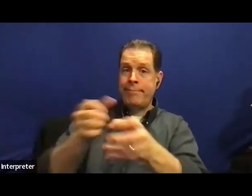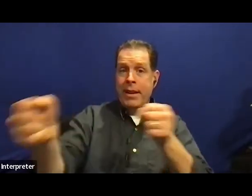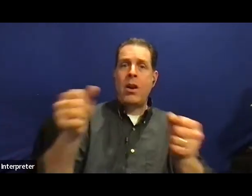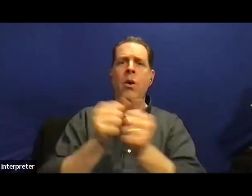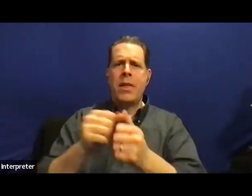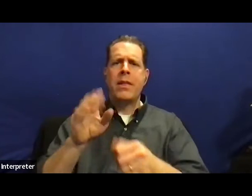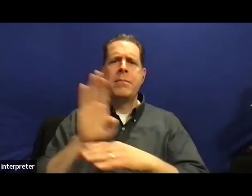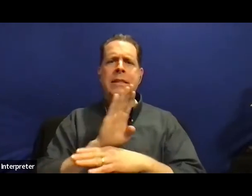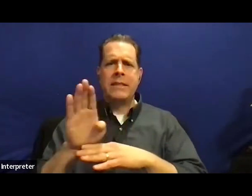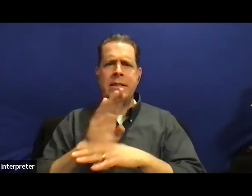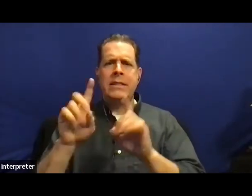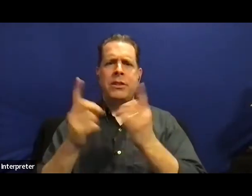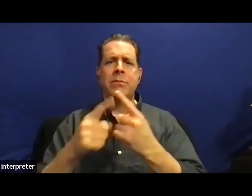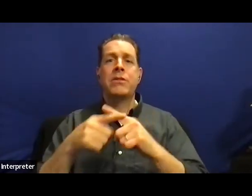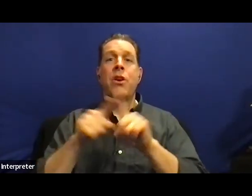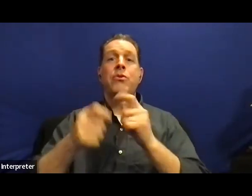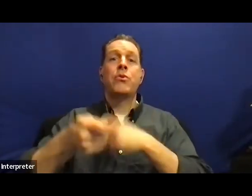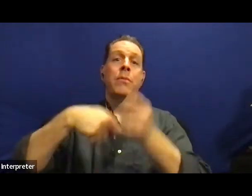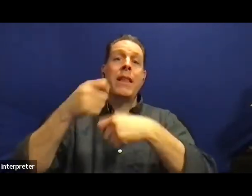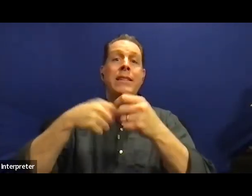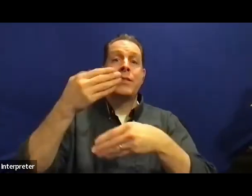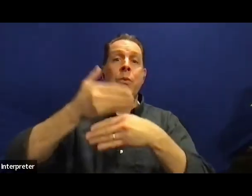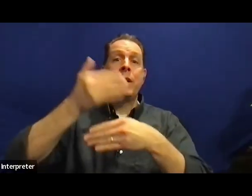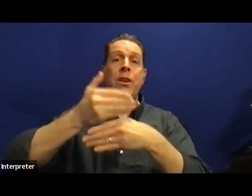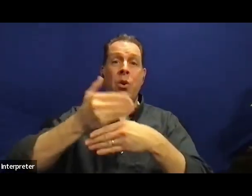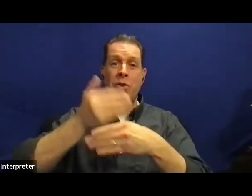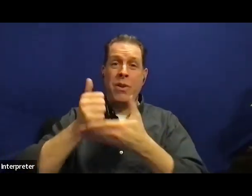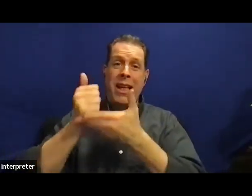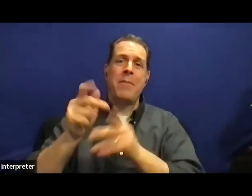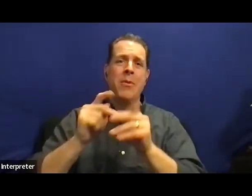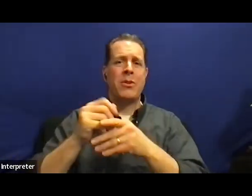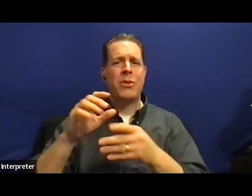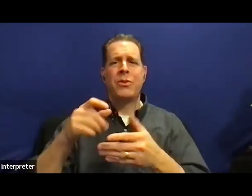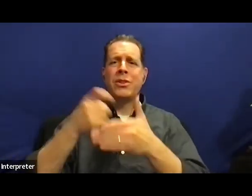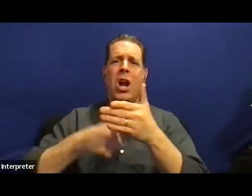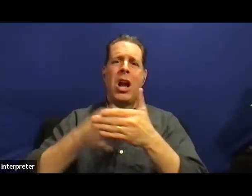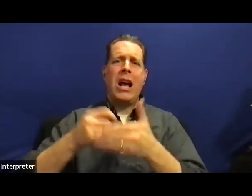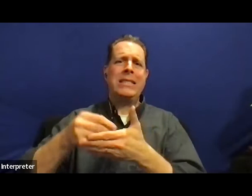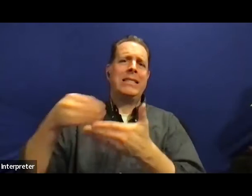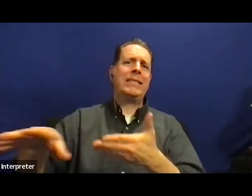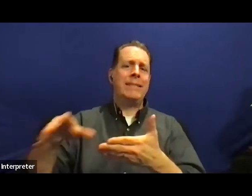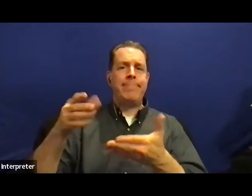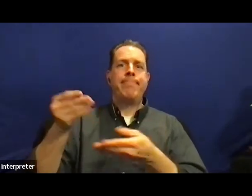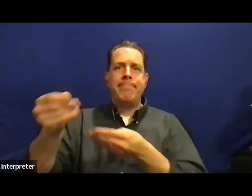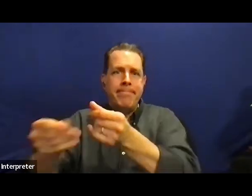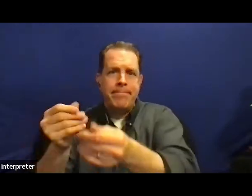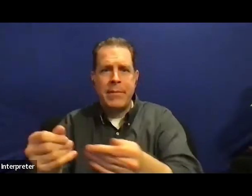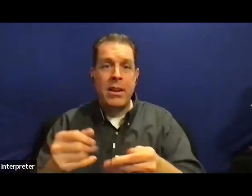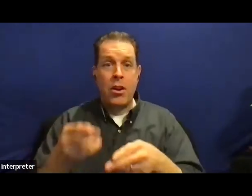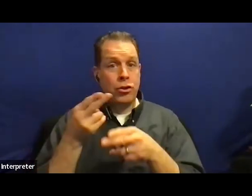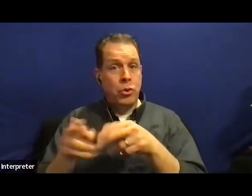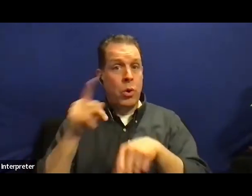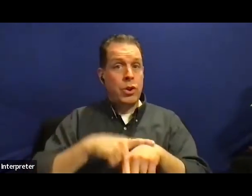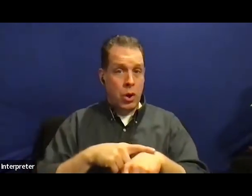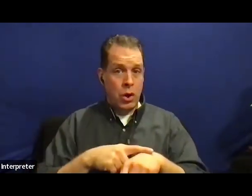and window replacement fund to help businesses with the cost of vandalism. While we implement these short-term